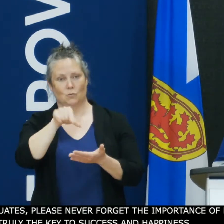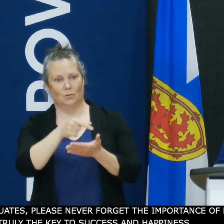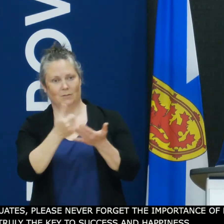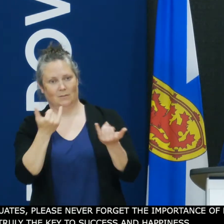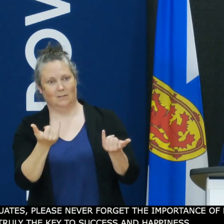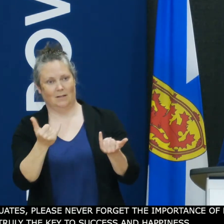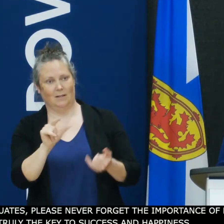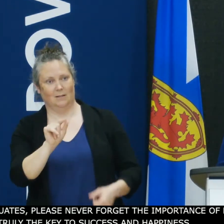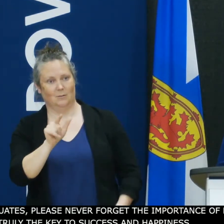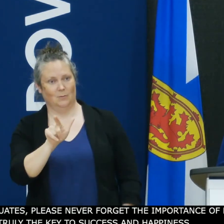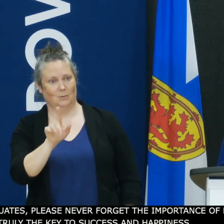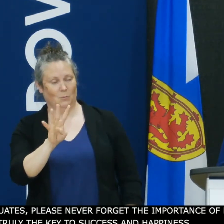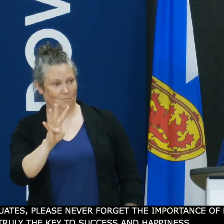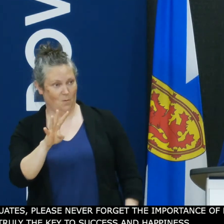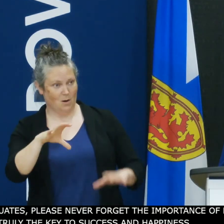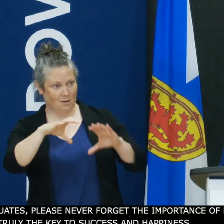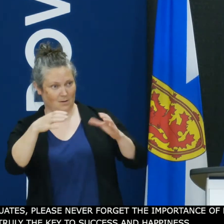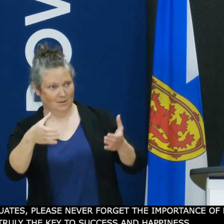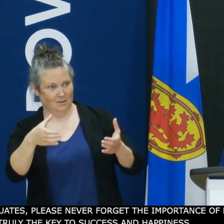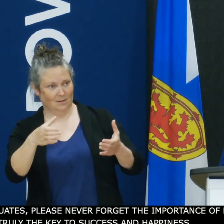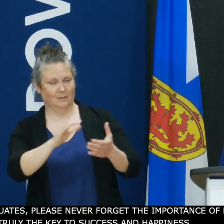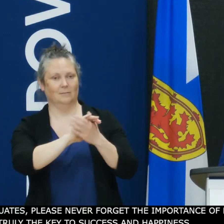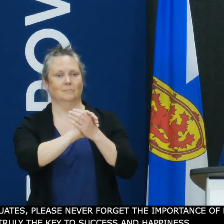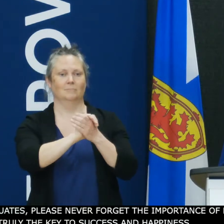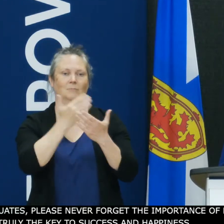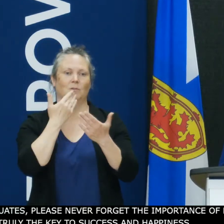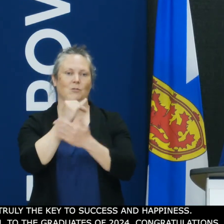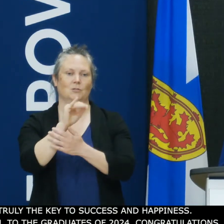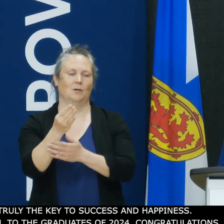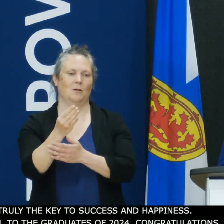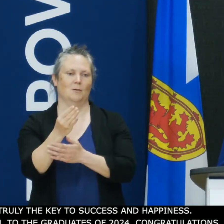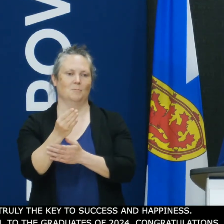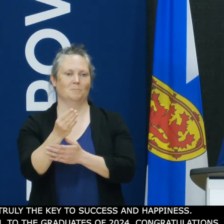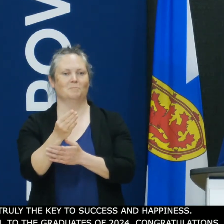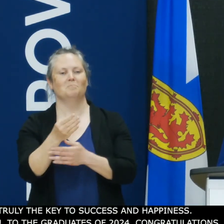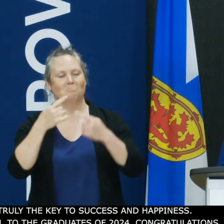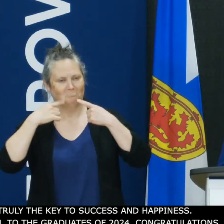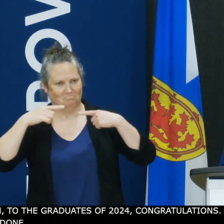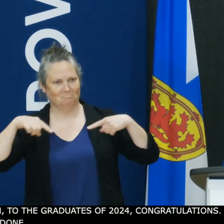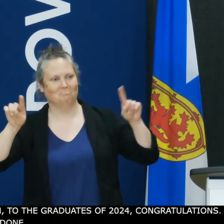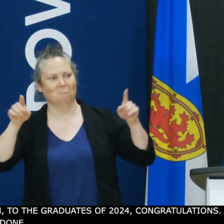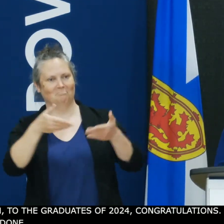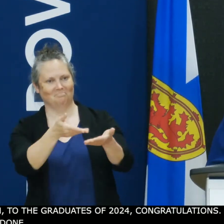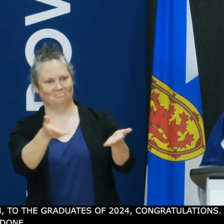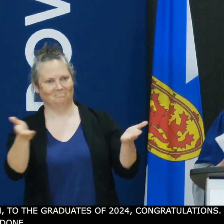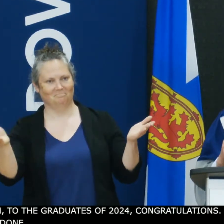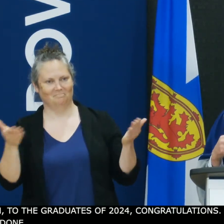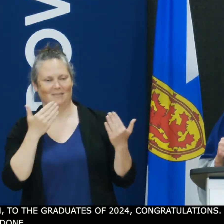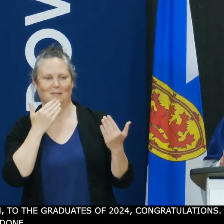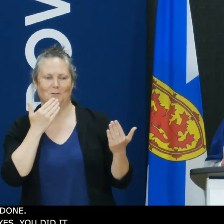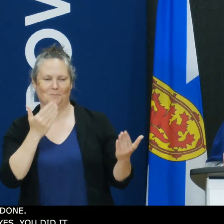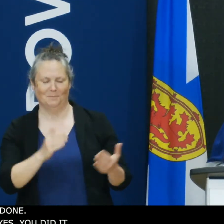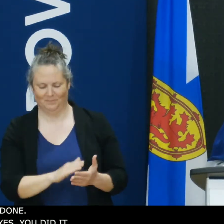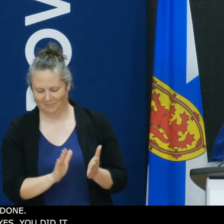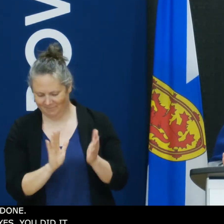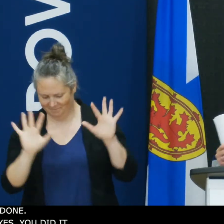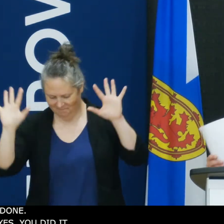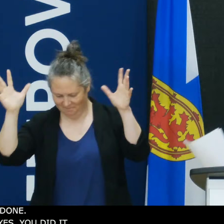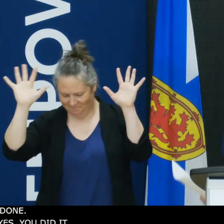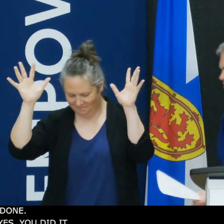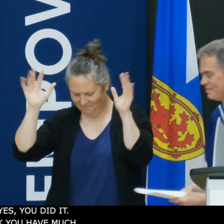2024, congratulations, well done, and yes, you did it. Thank you very much.